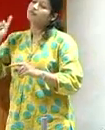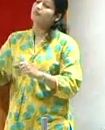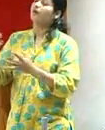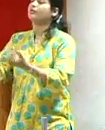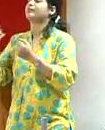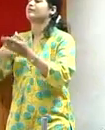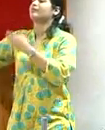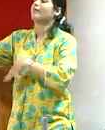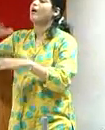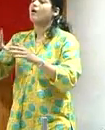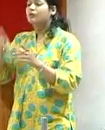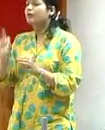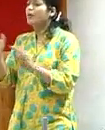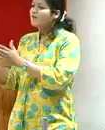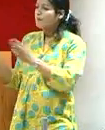detailed judgment just last March,